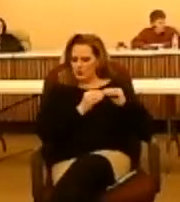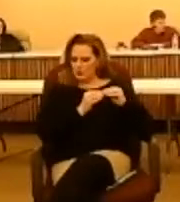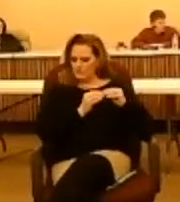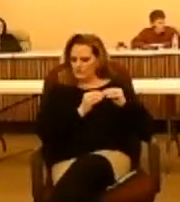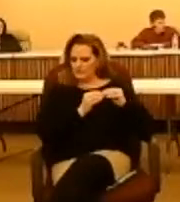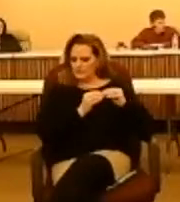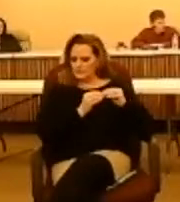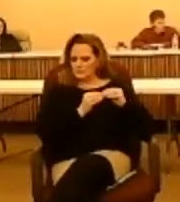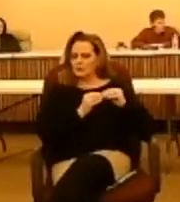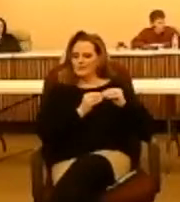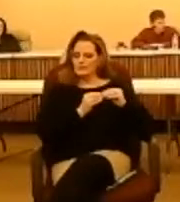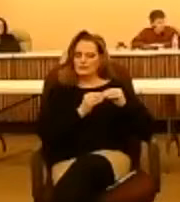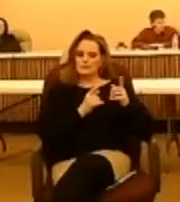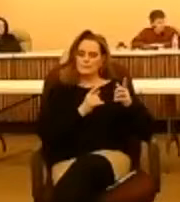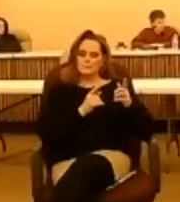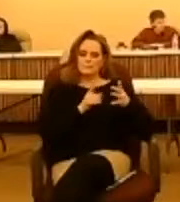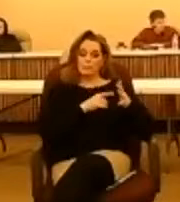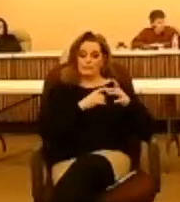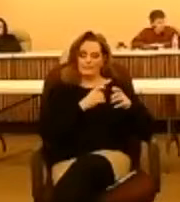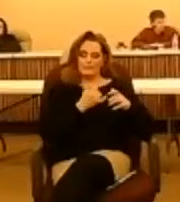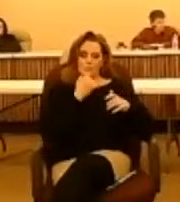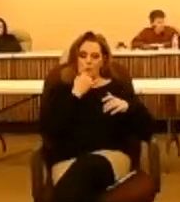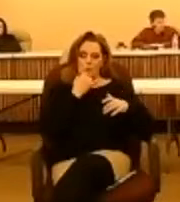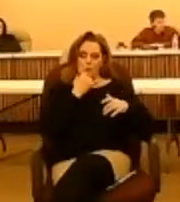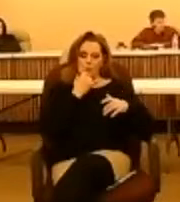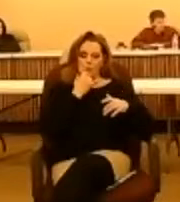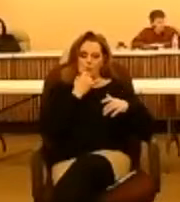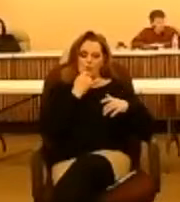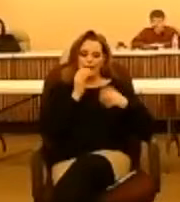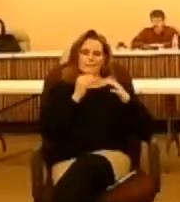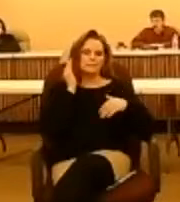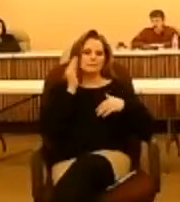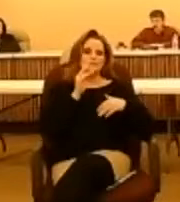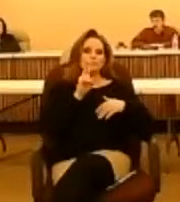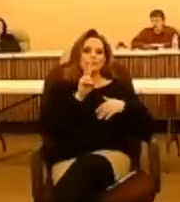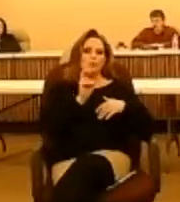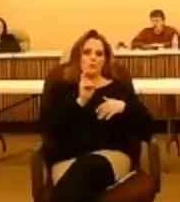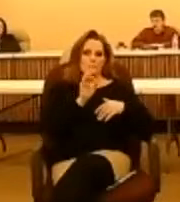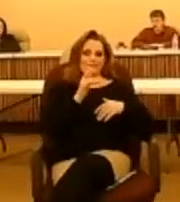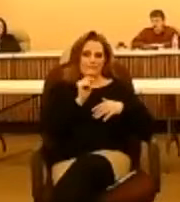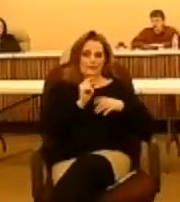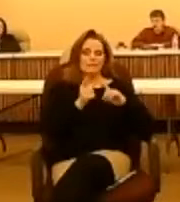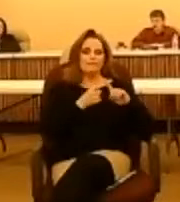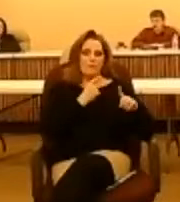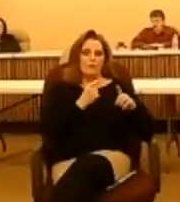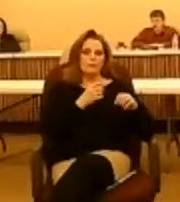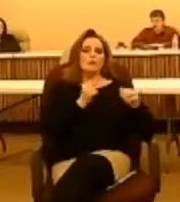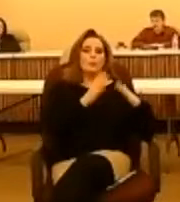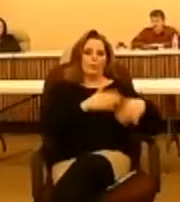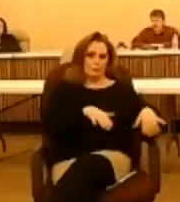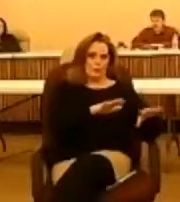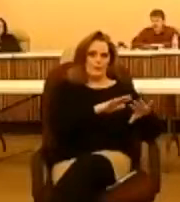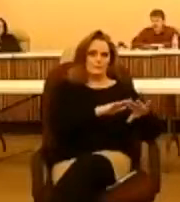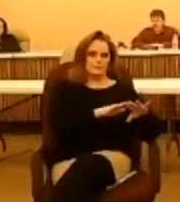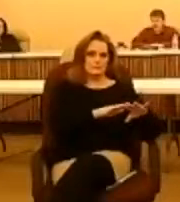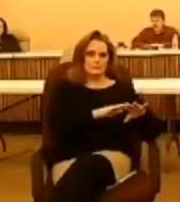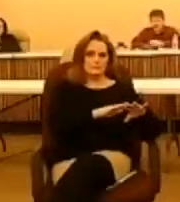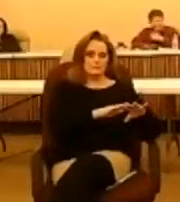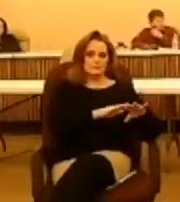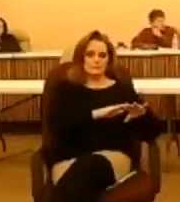Frank will correct me if I'm wrong, but I think it's over 200 feet from the properties to the building